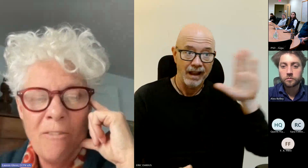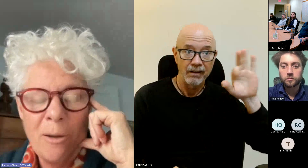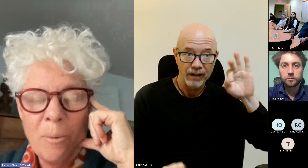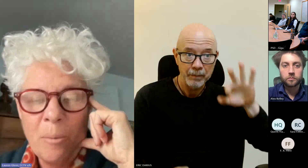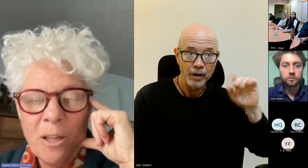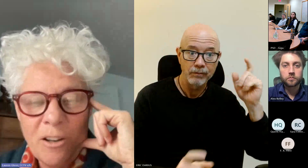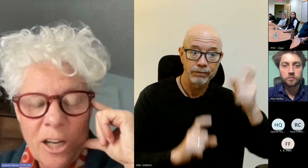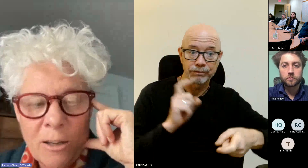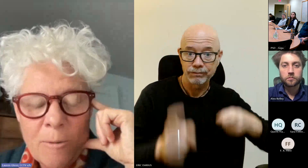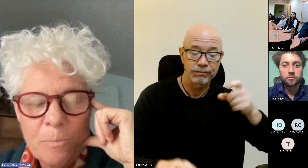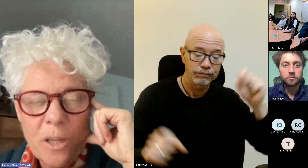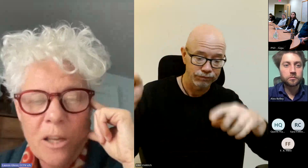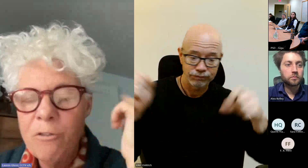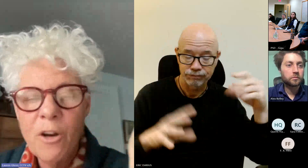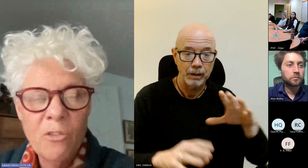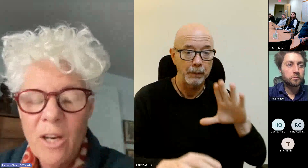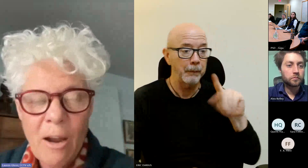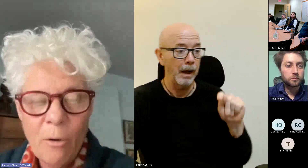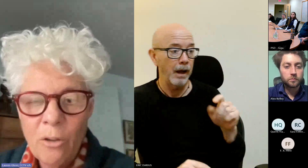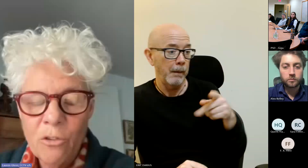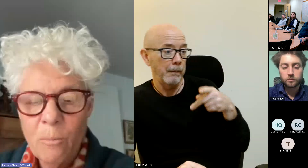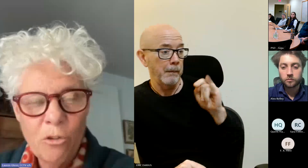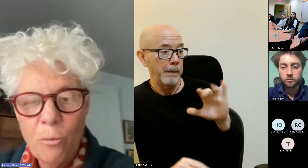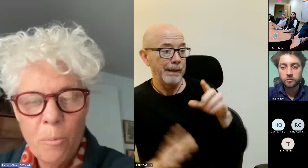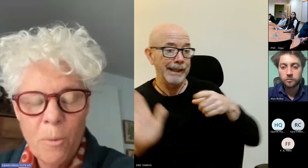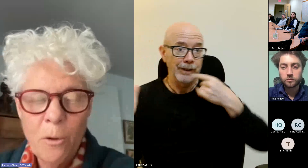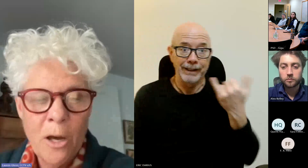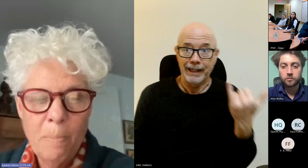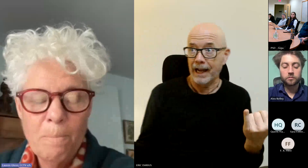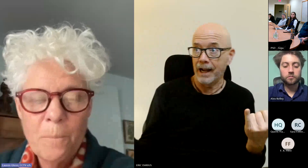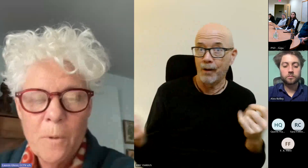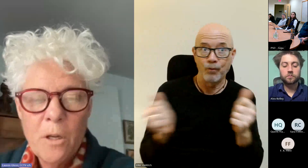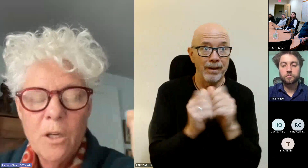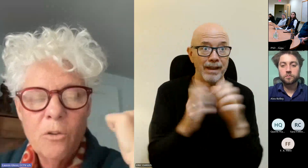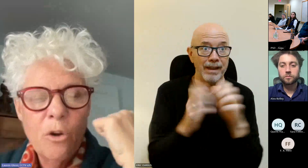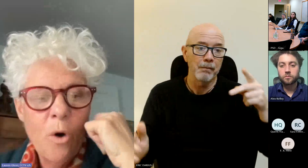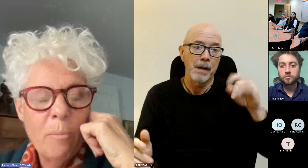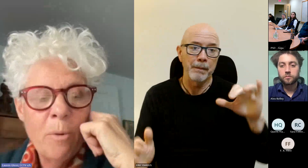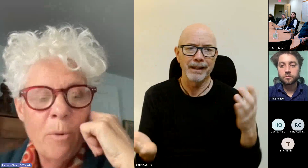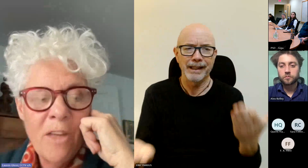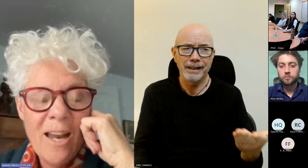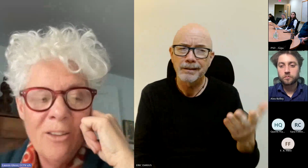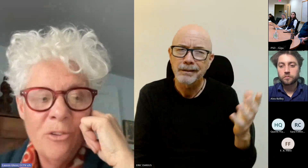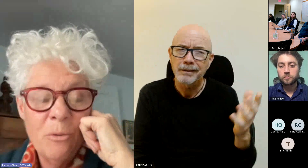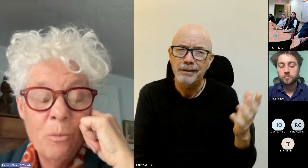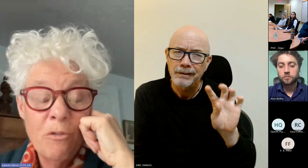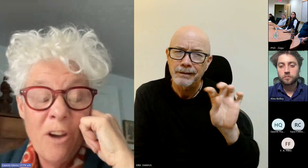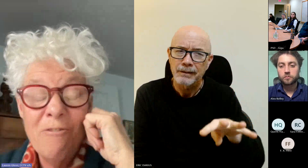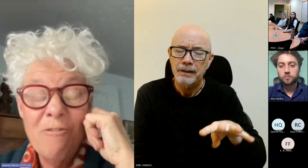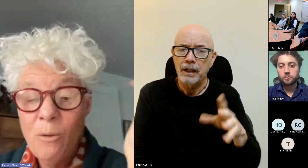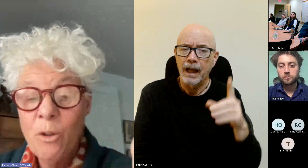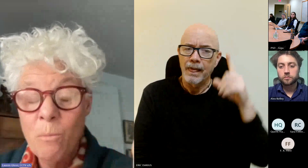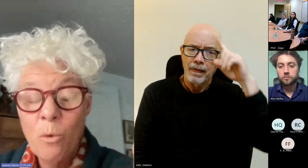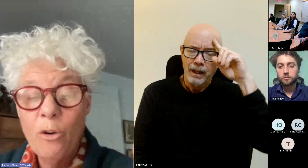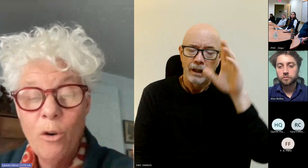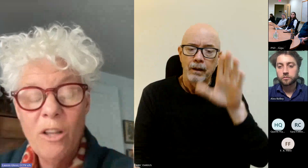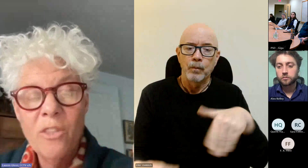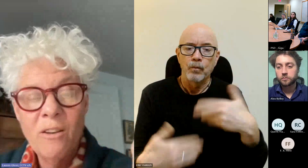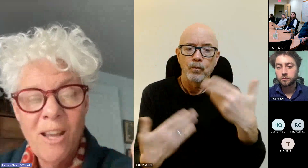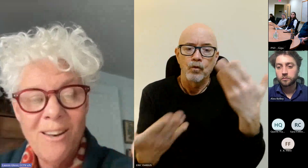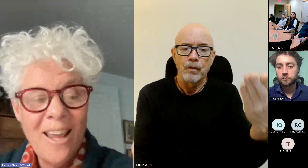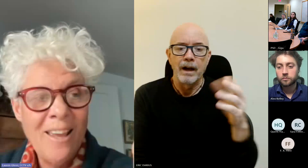the point of having a public hearing if there isn't outreach to make sure that people come? So one part of that is to provide VAN with